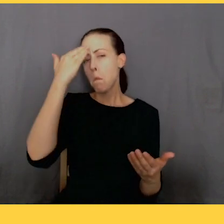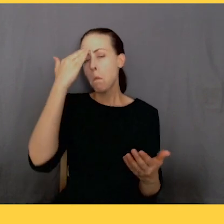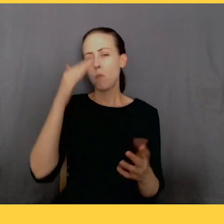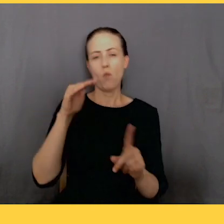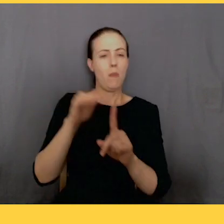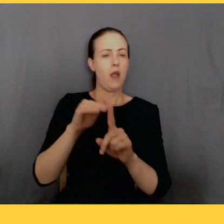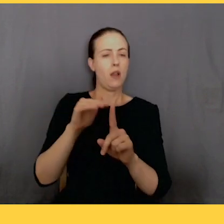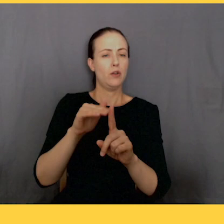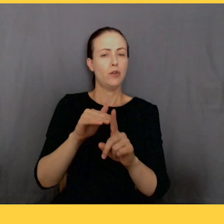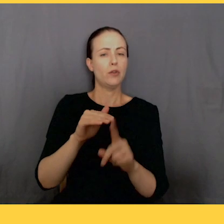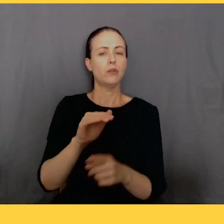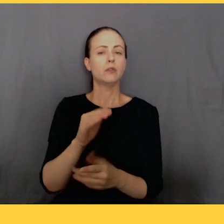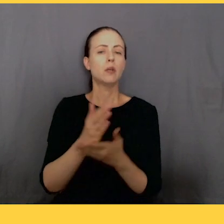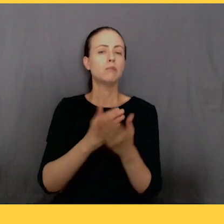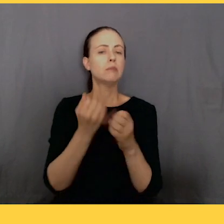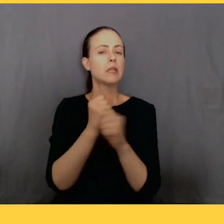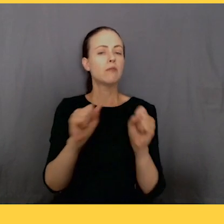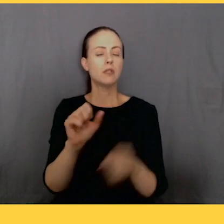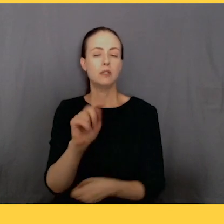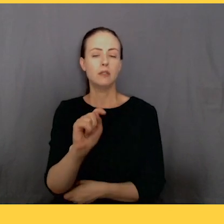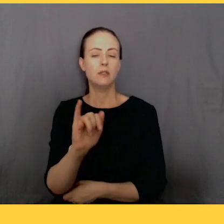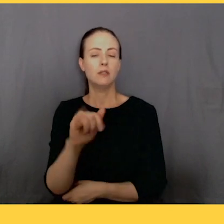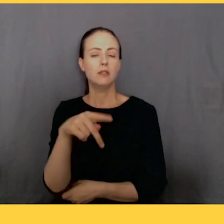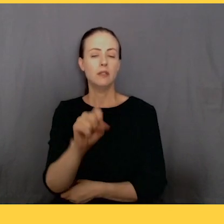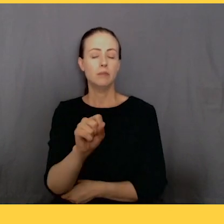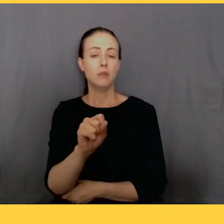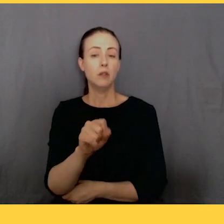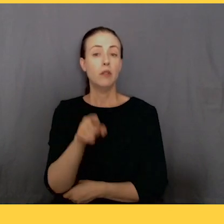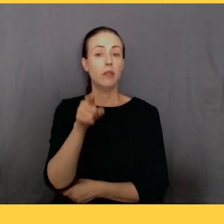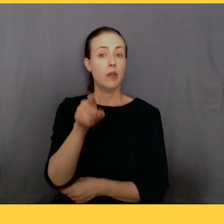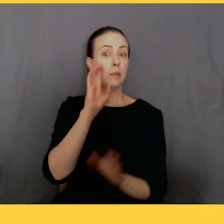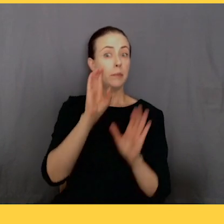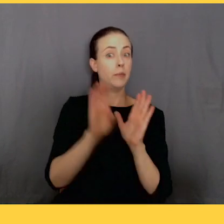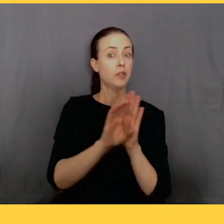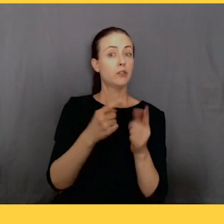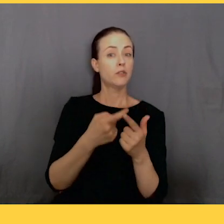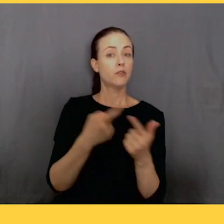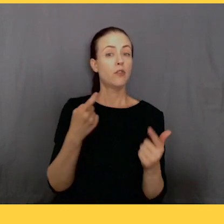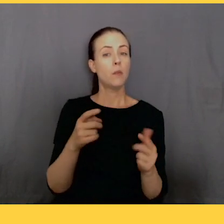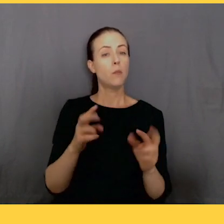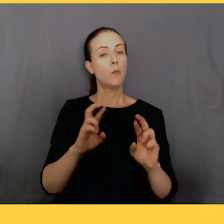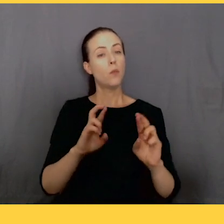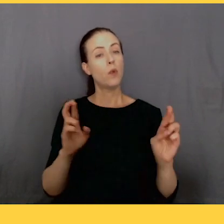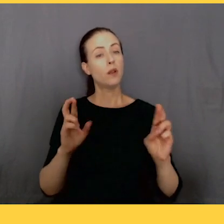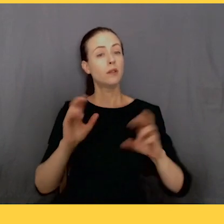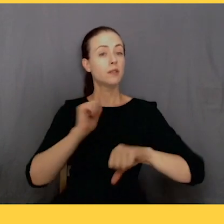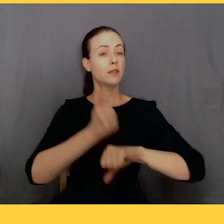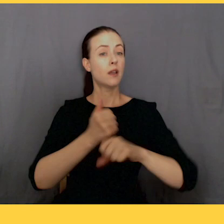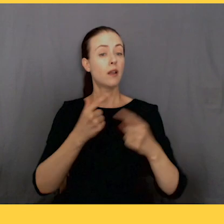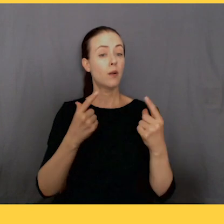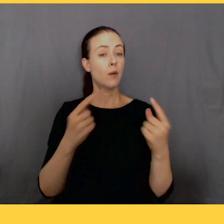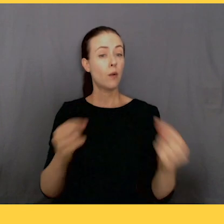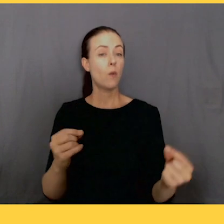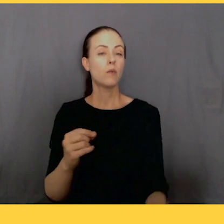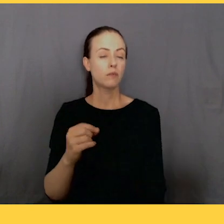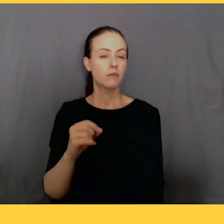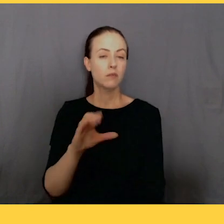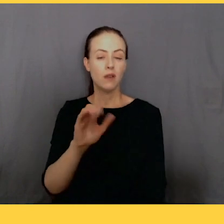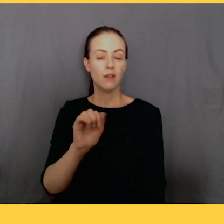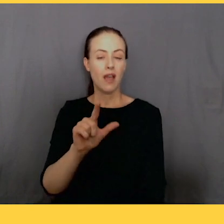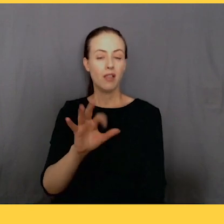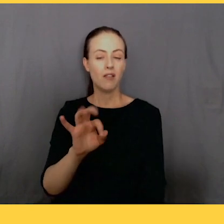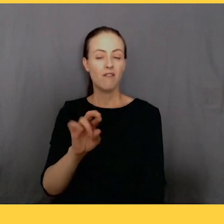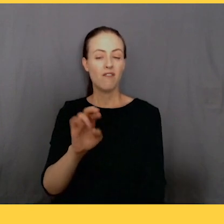tips. The graphic on this slide is from CAL FIRE's Ready, Set, Go program. The first component, Get Ready,